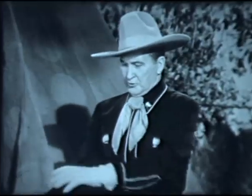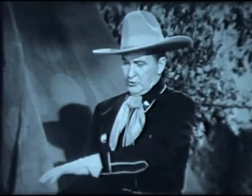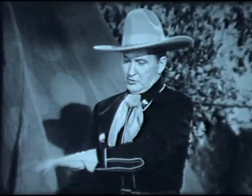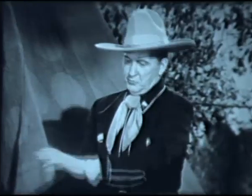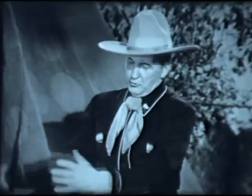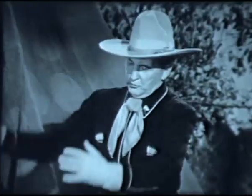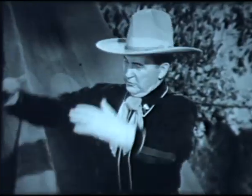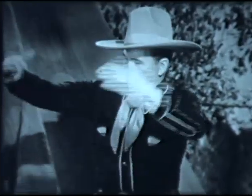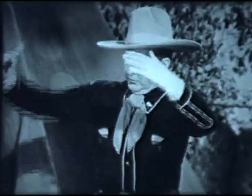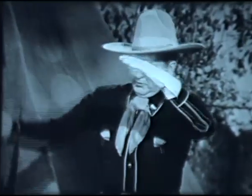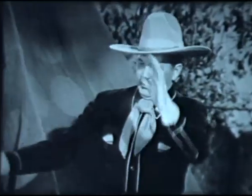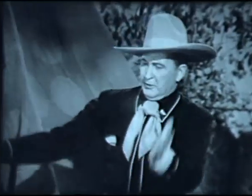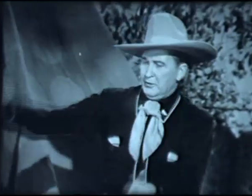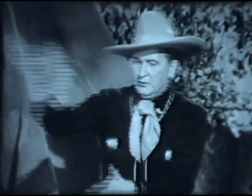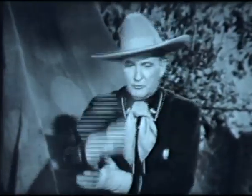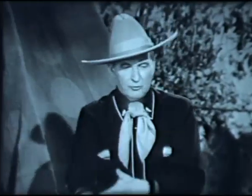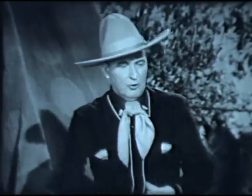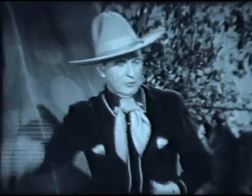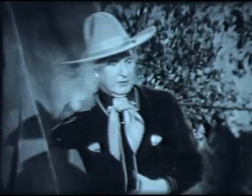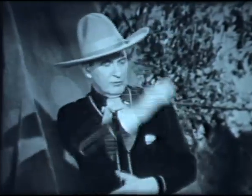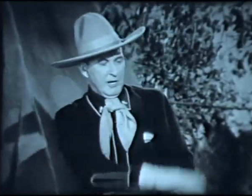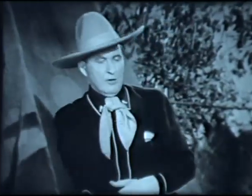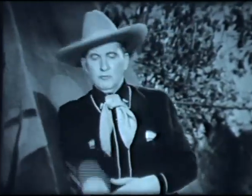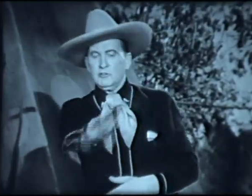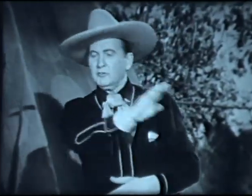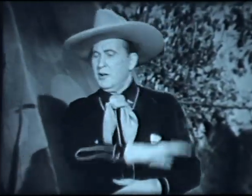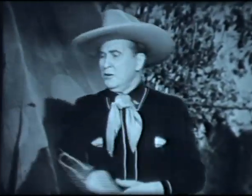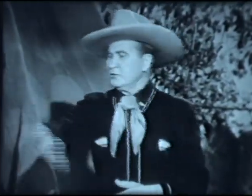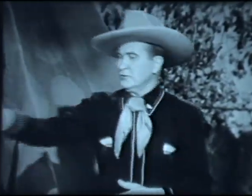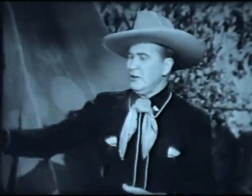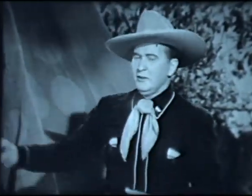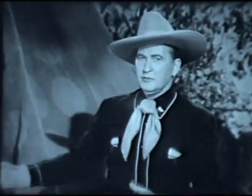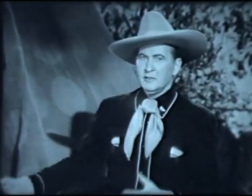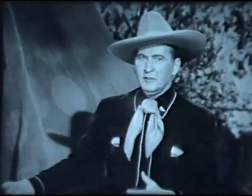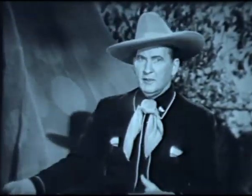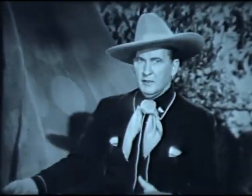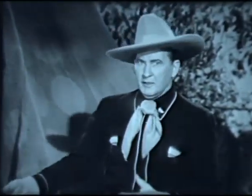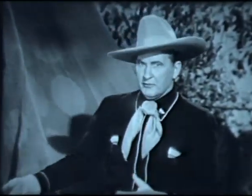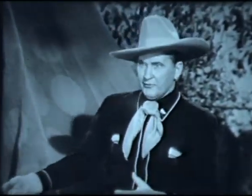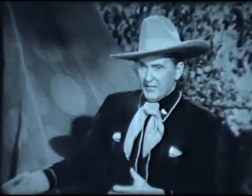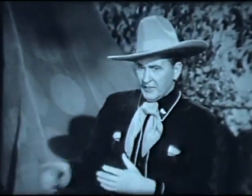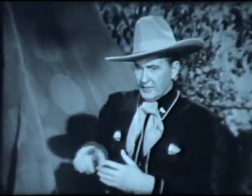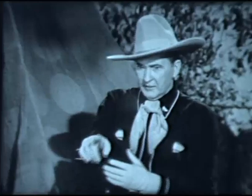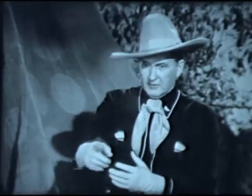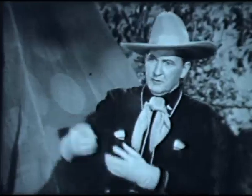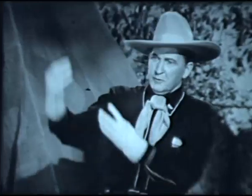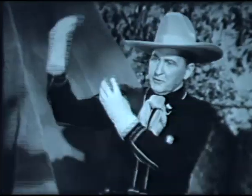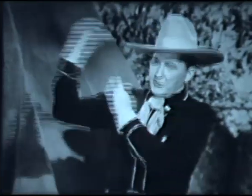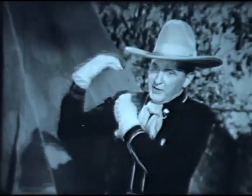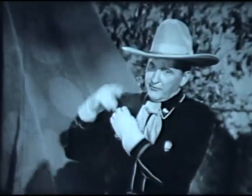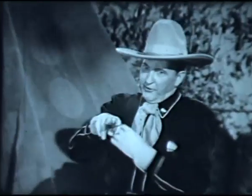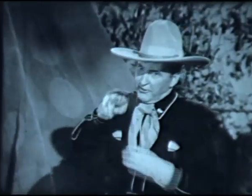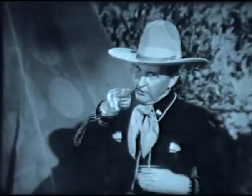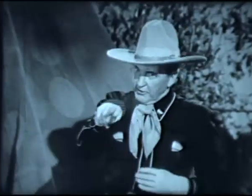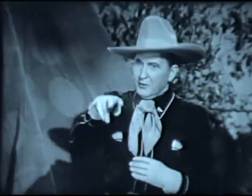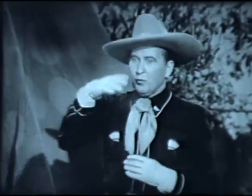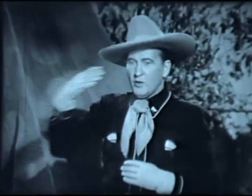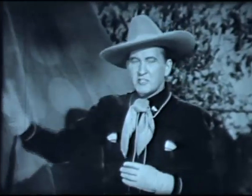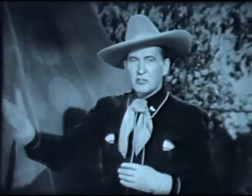Took the moon, rolled it round and round and round. And finally, when the grandfather wasn't